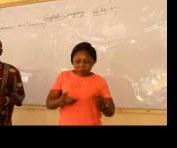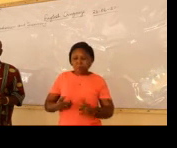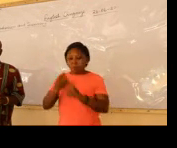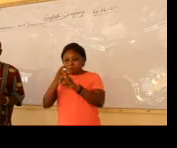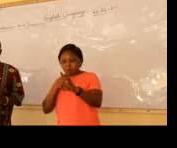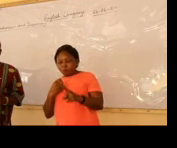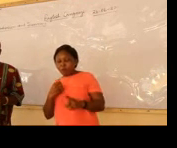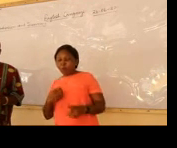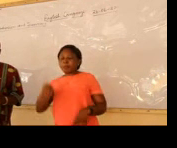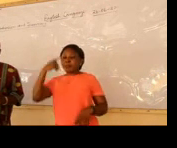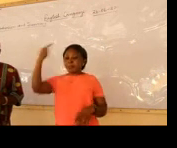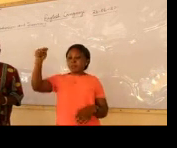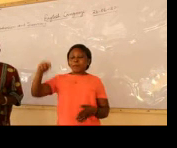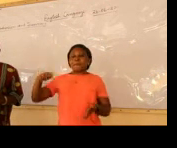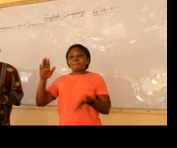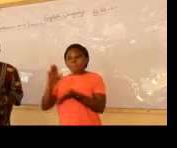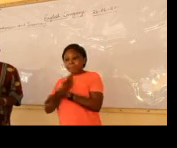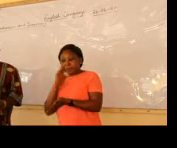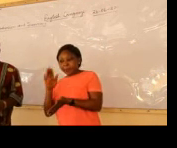passages.